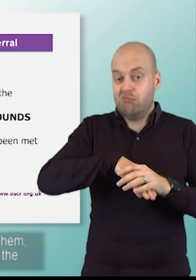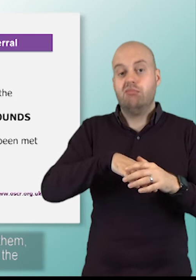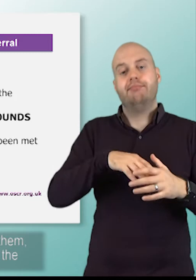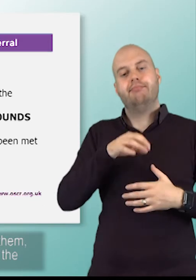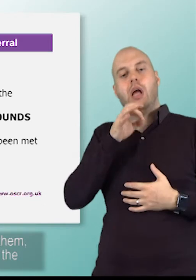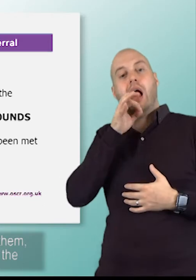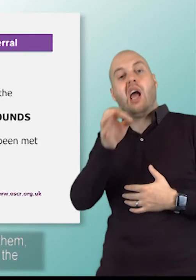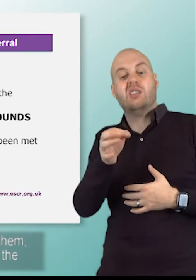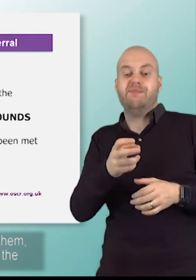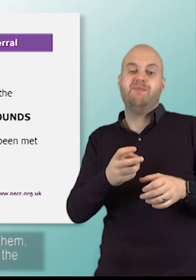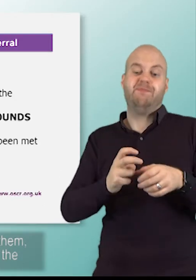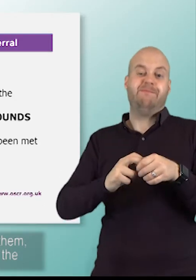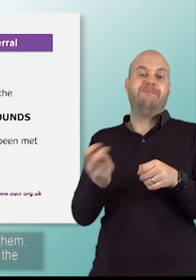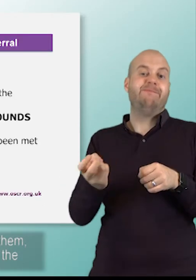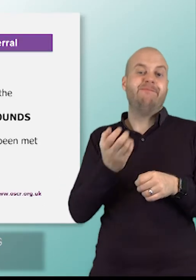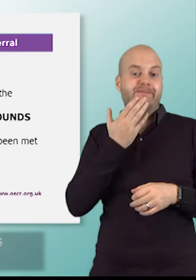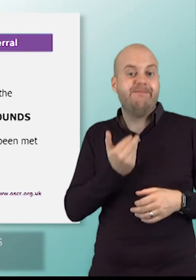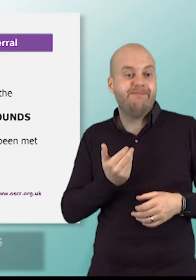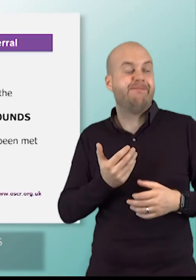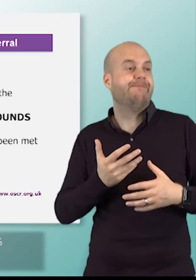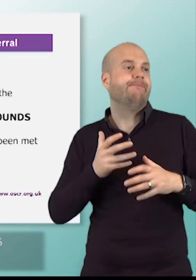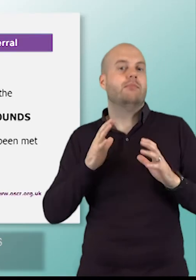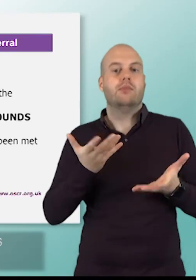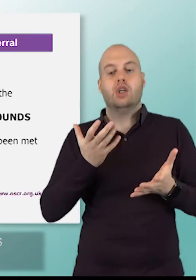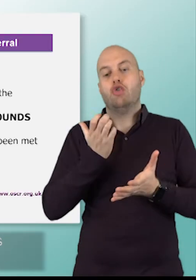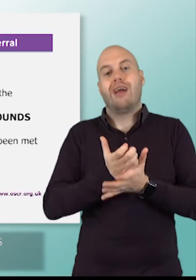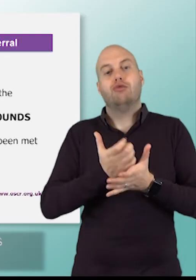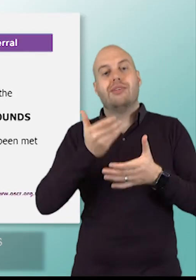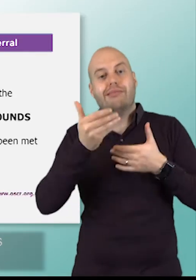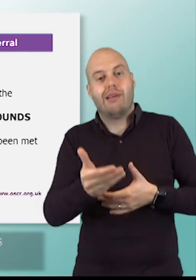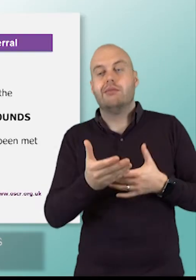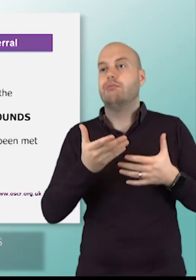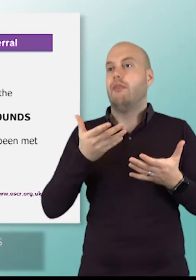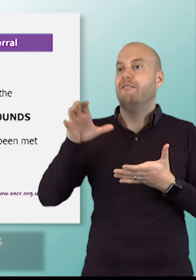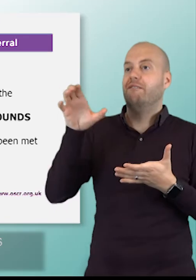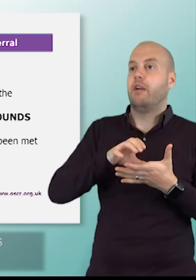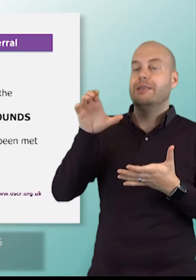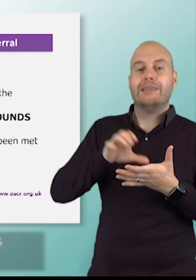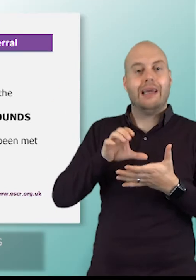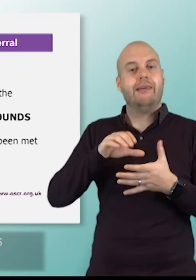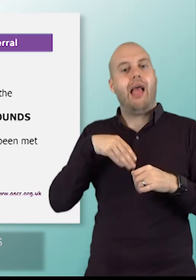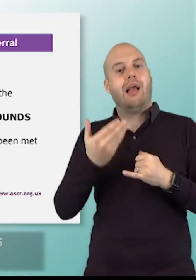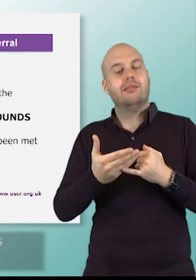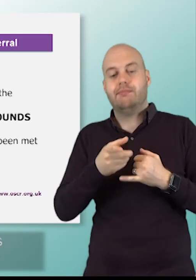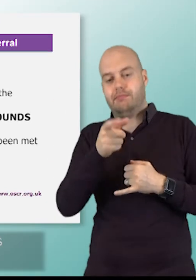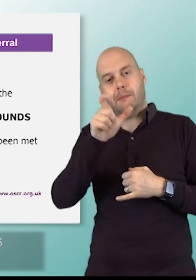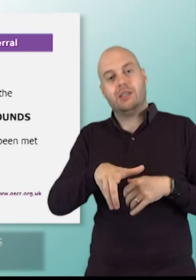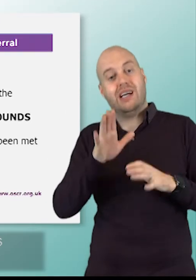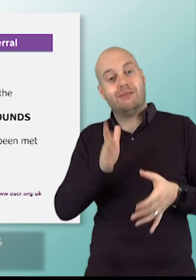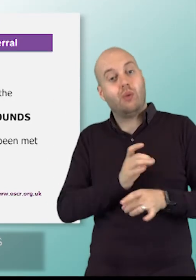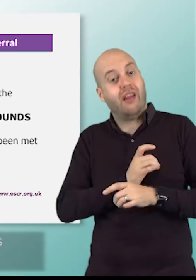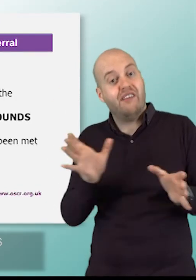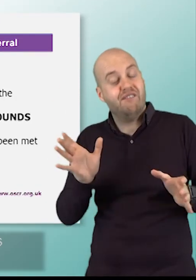they resign, that can be particularly sort of in the charitable sector, the funding for a project ends and they leave. For